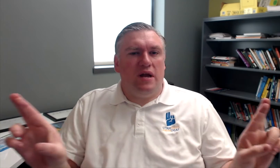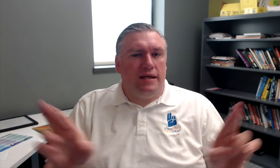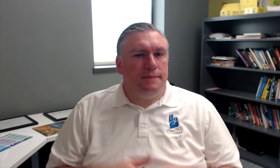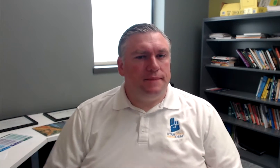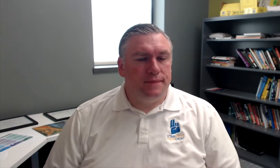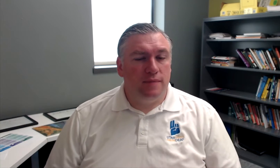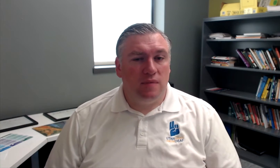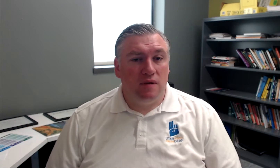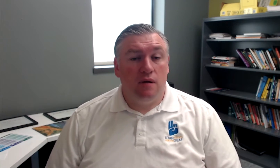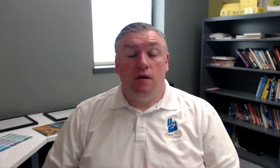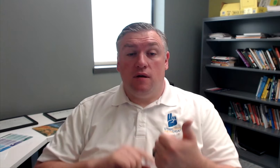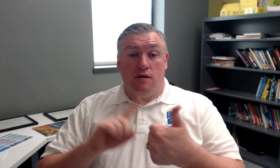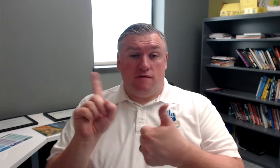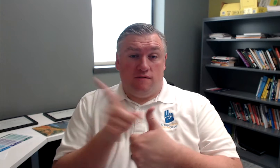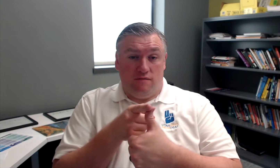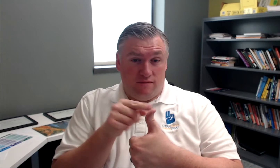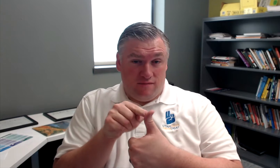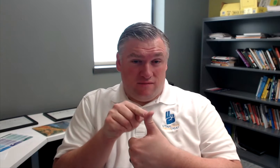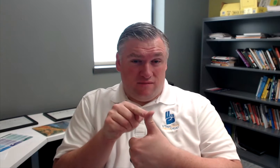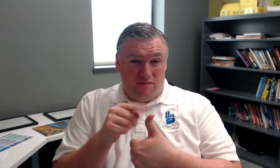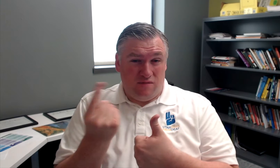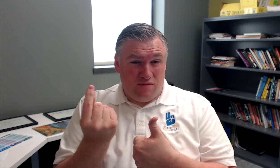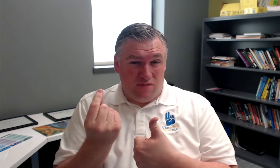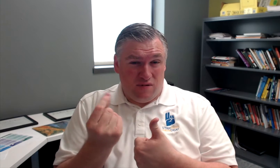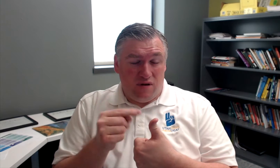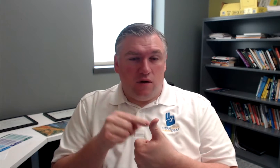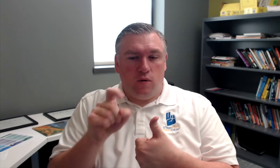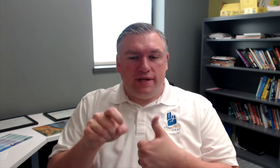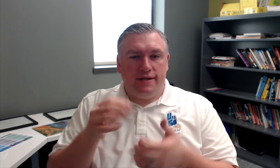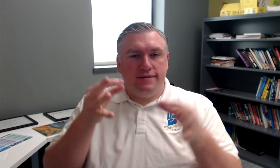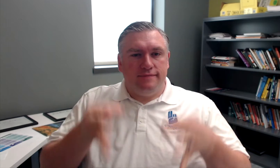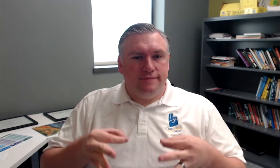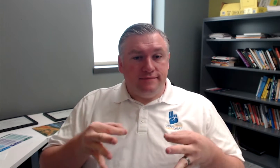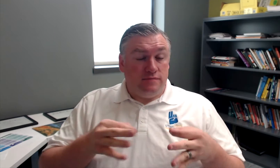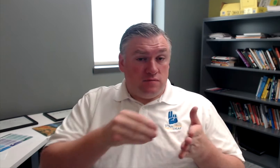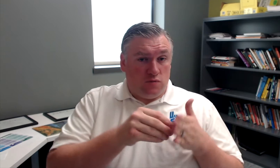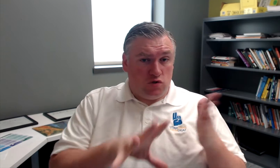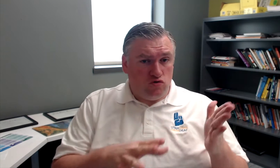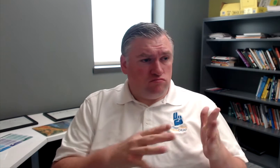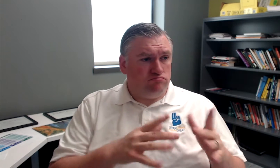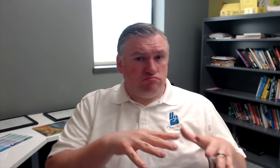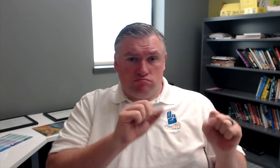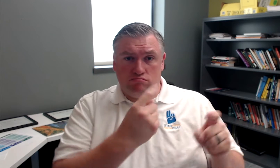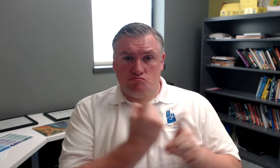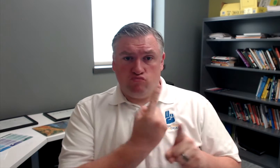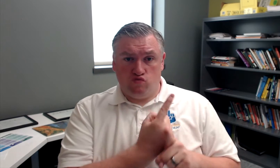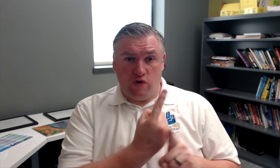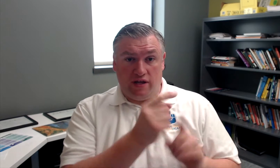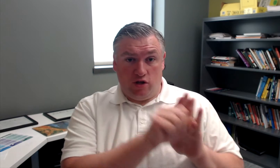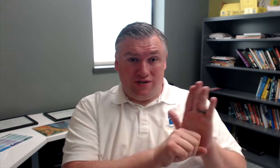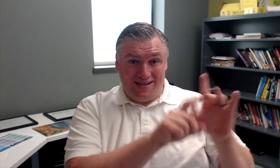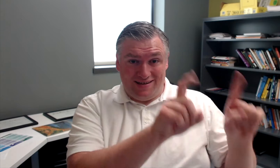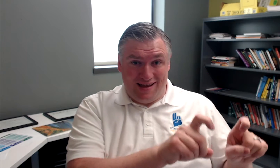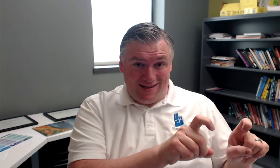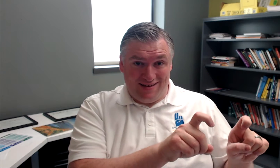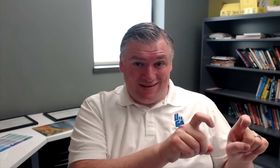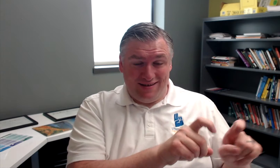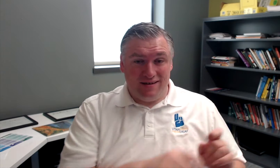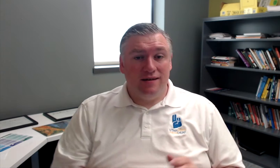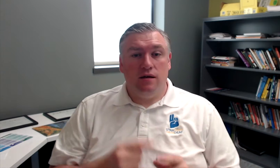We want the IEP to make sure the student's ready for that state testing. So first thing we need to do is decide, is it going